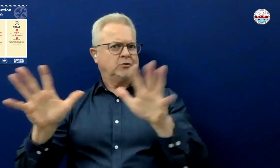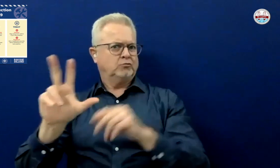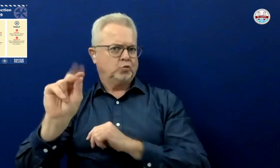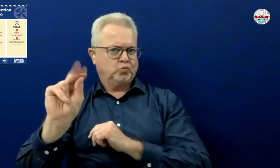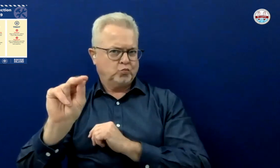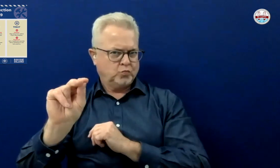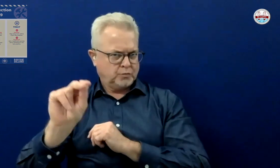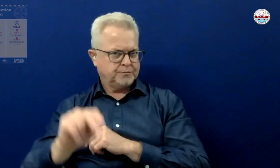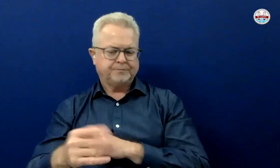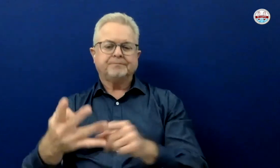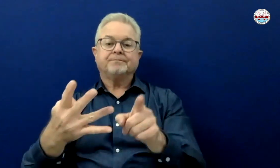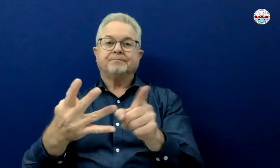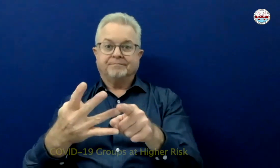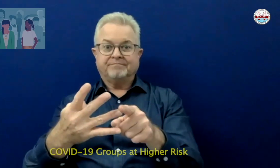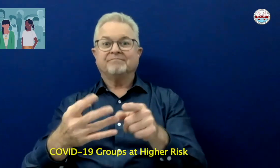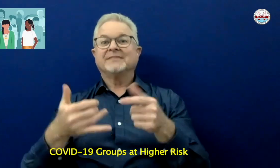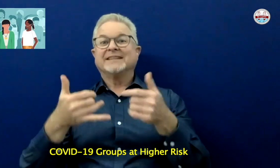you should wear a face mask.